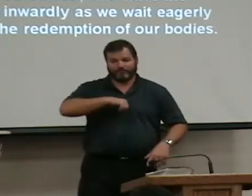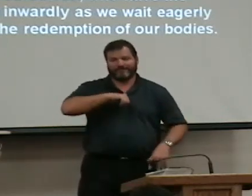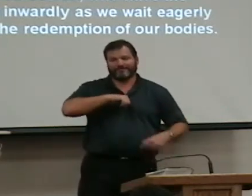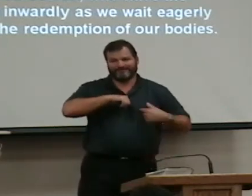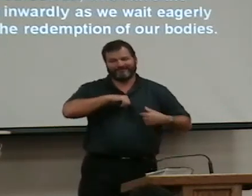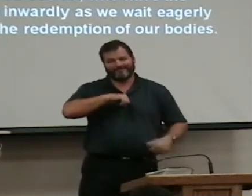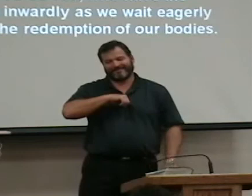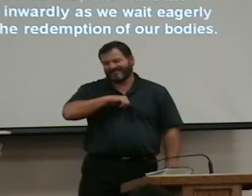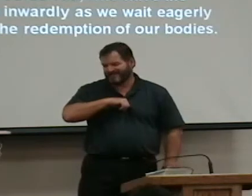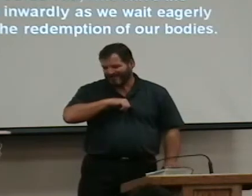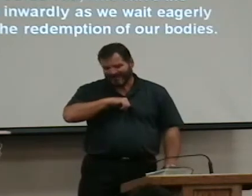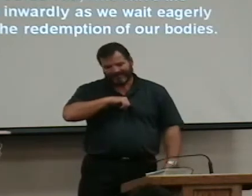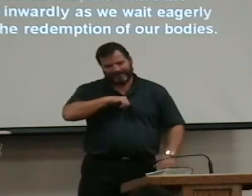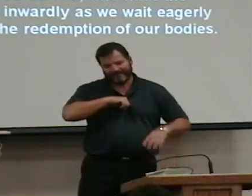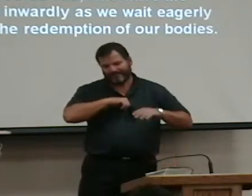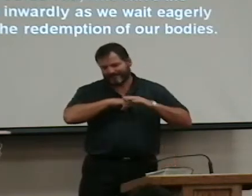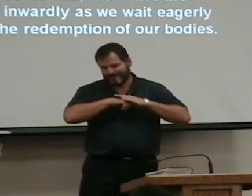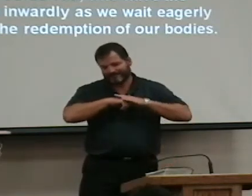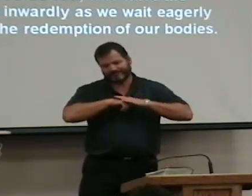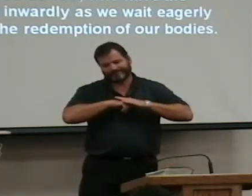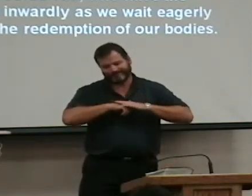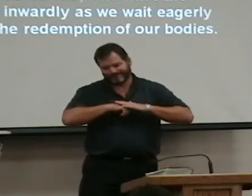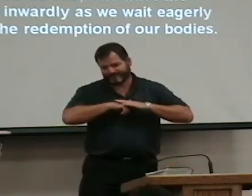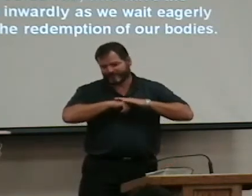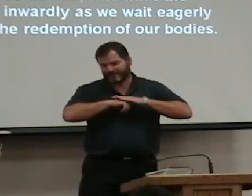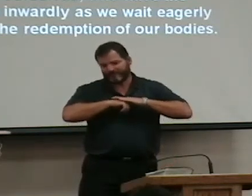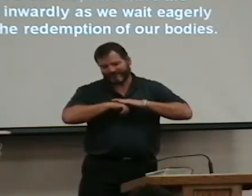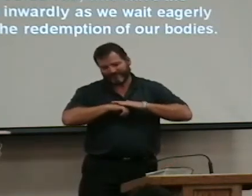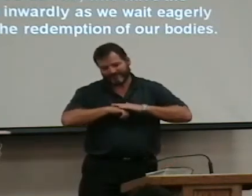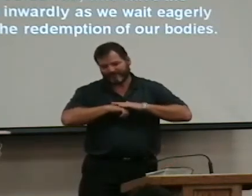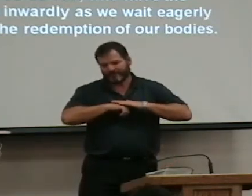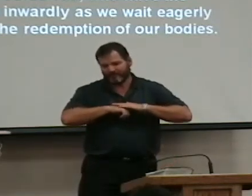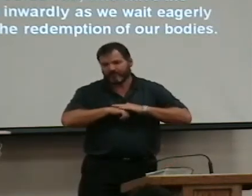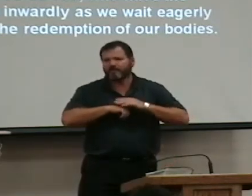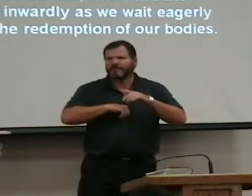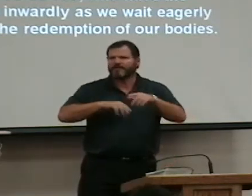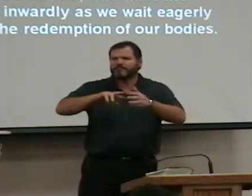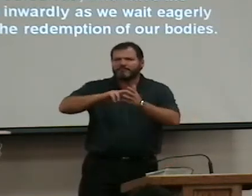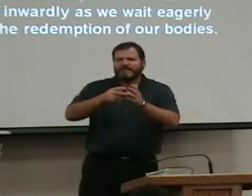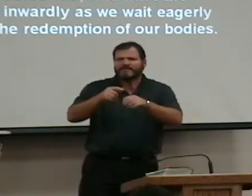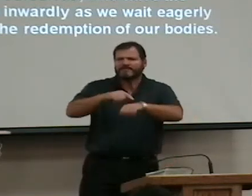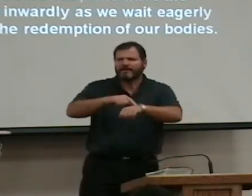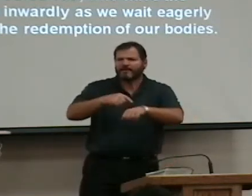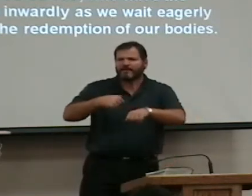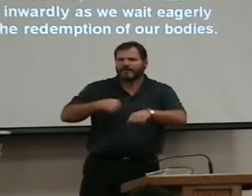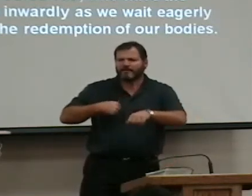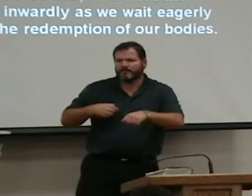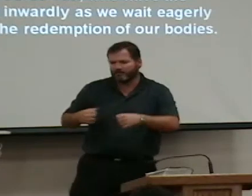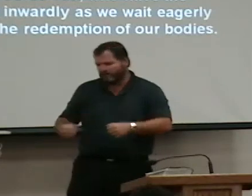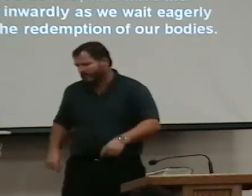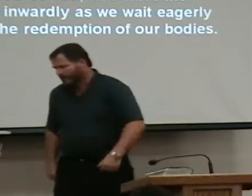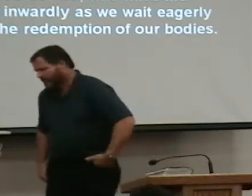My pride. There's nothing there. Hey, it takes time.